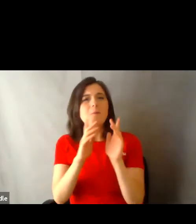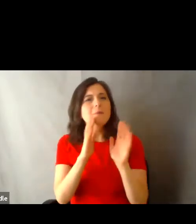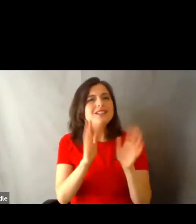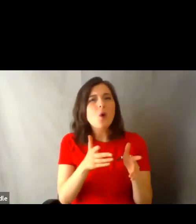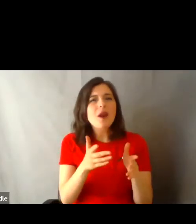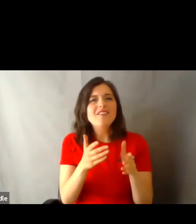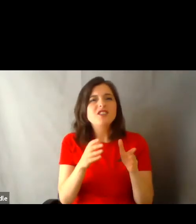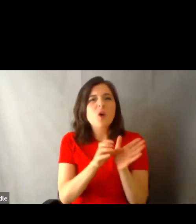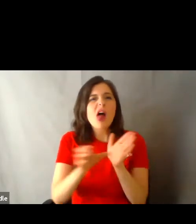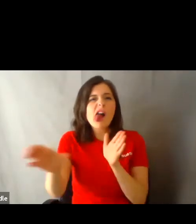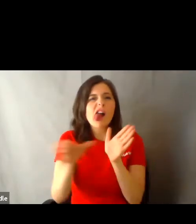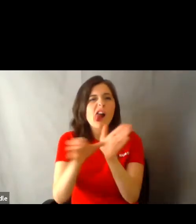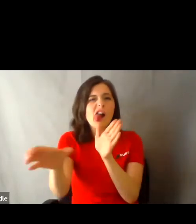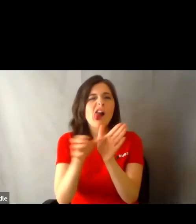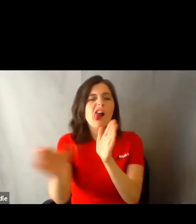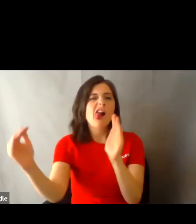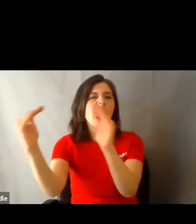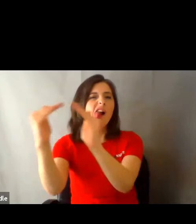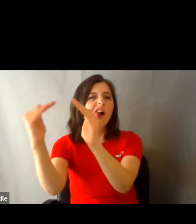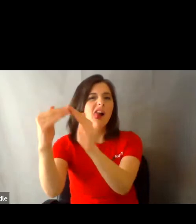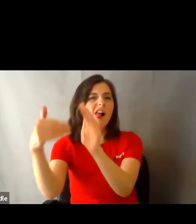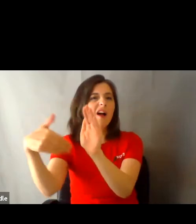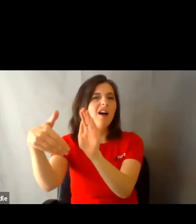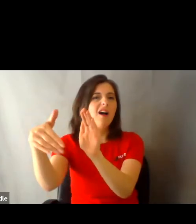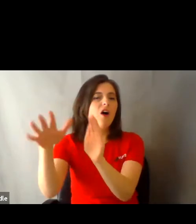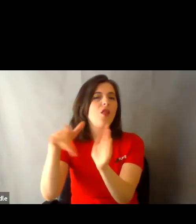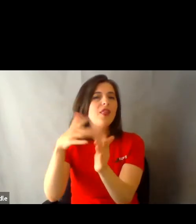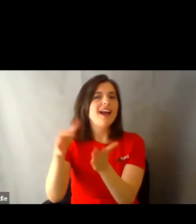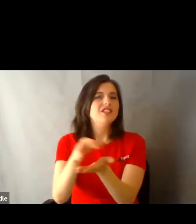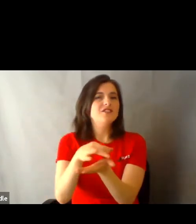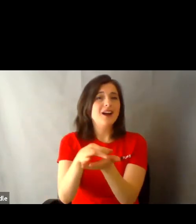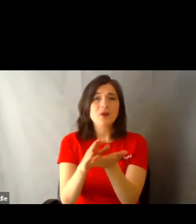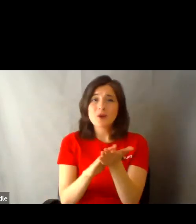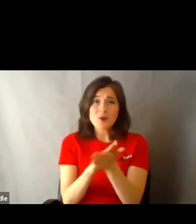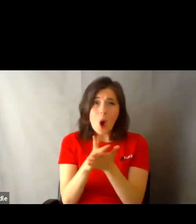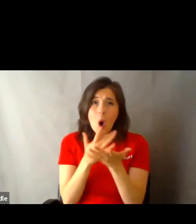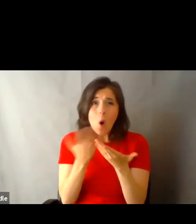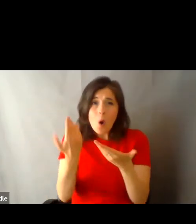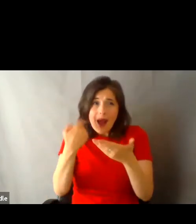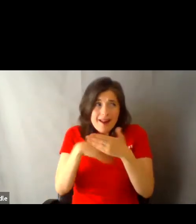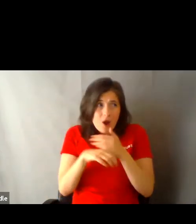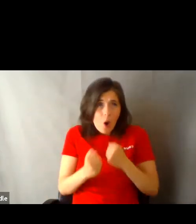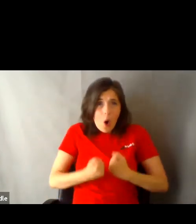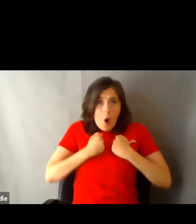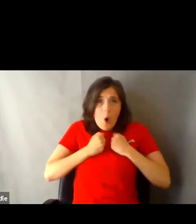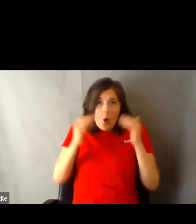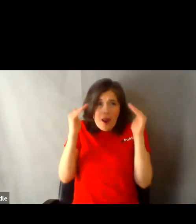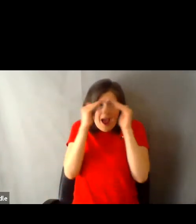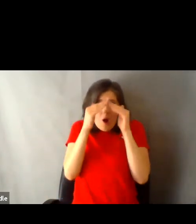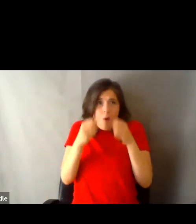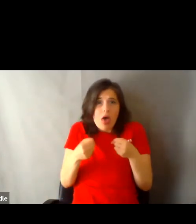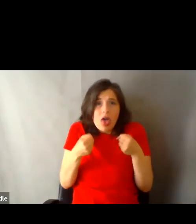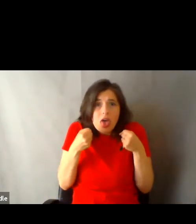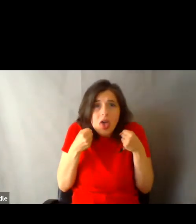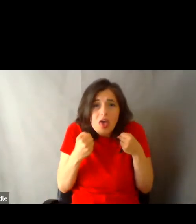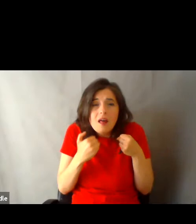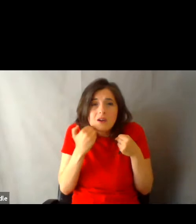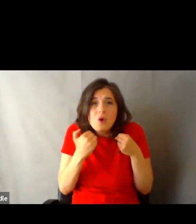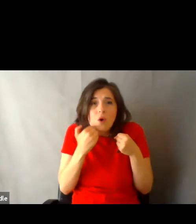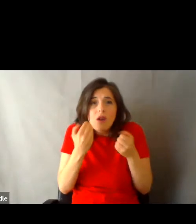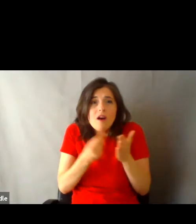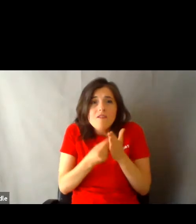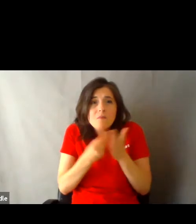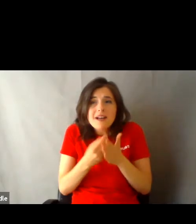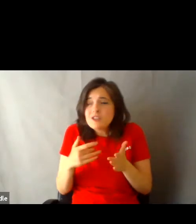town. It's imprisoning people in their own homes, in the community, with not enough money to live on, in debt,